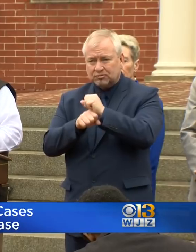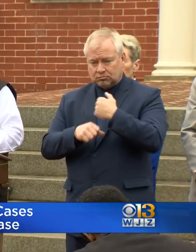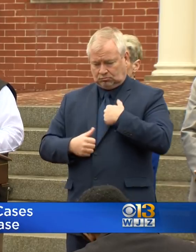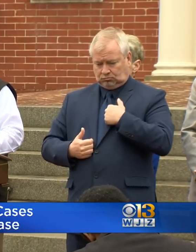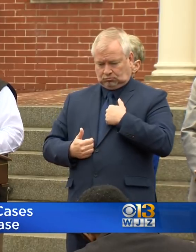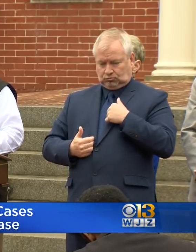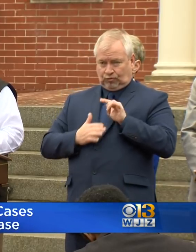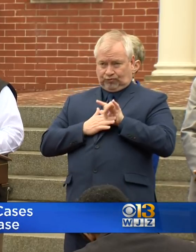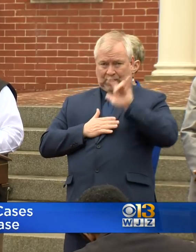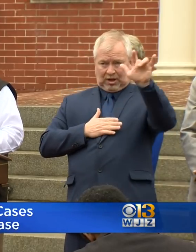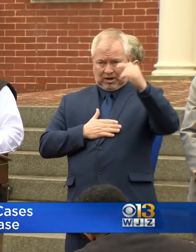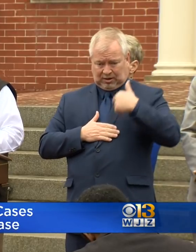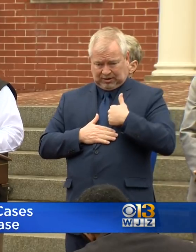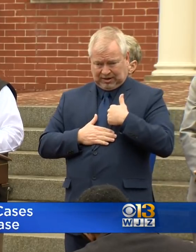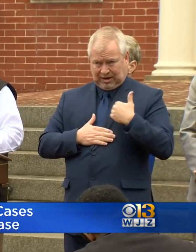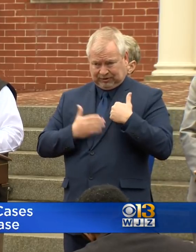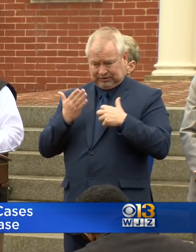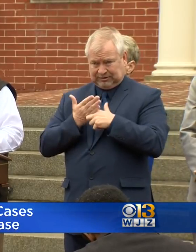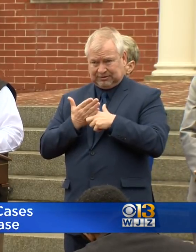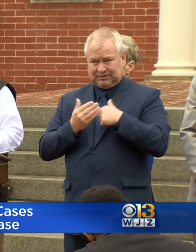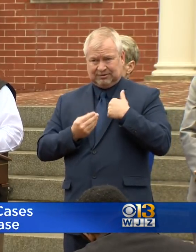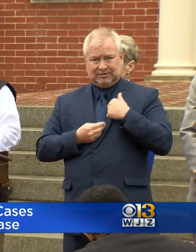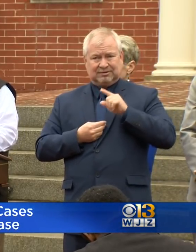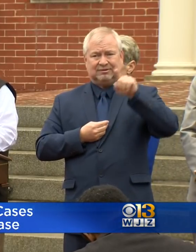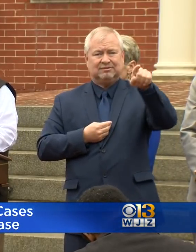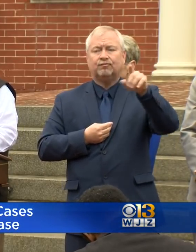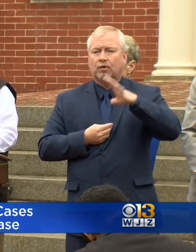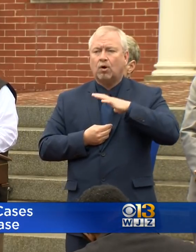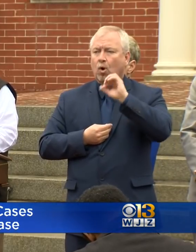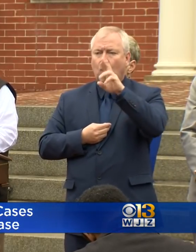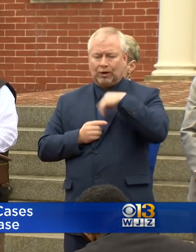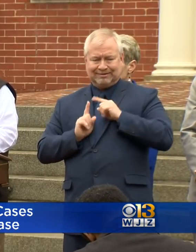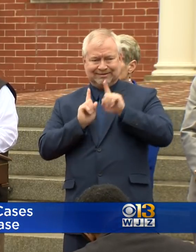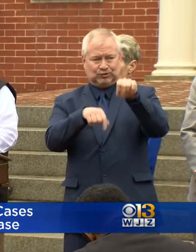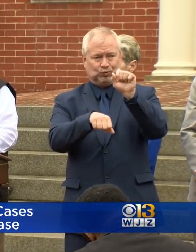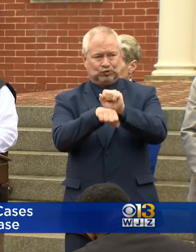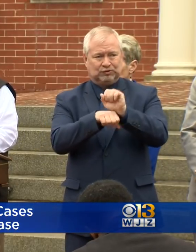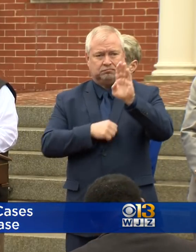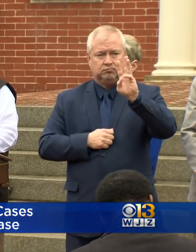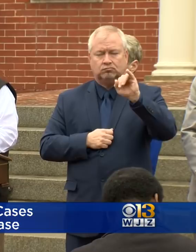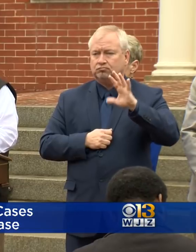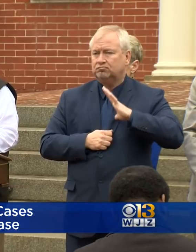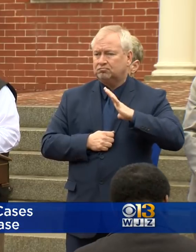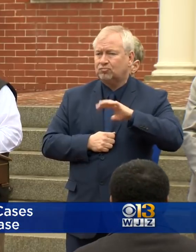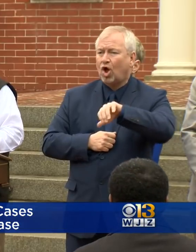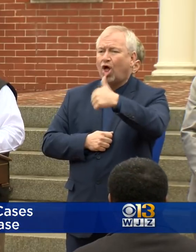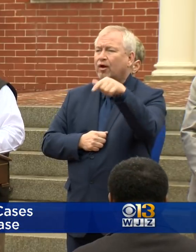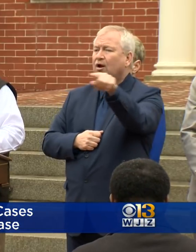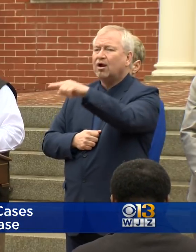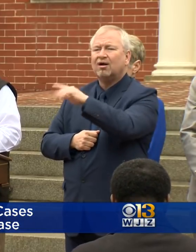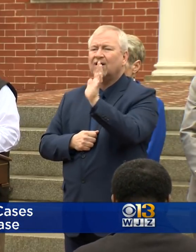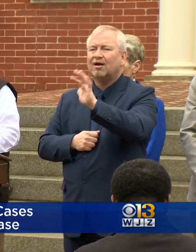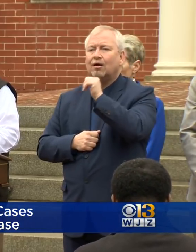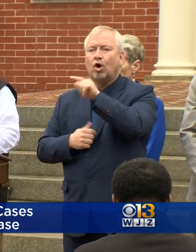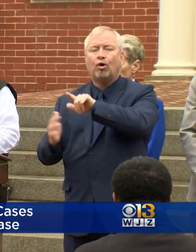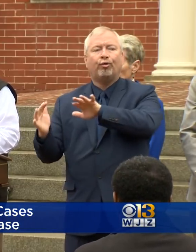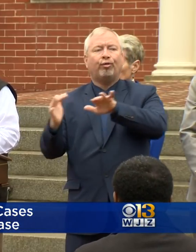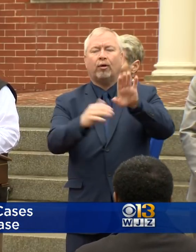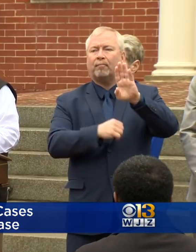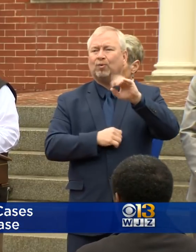passenger or reporting to a job. That is no longer a recommendation. At my